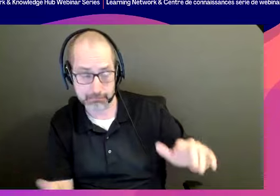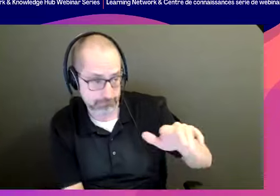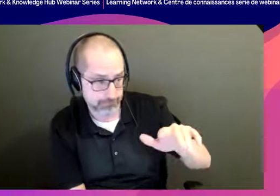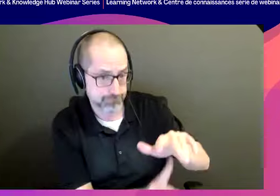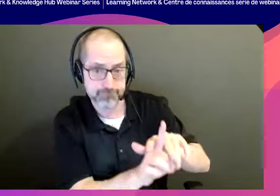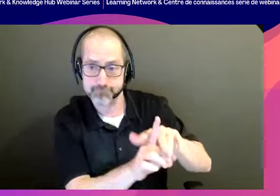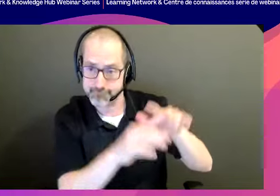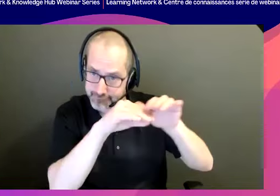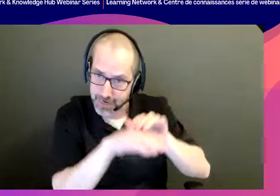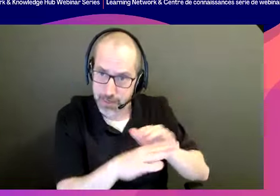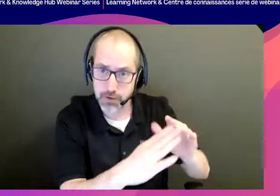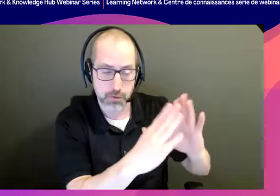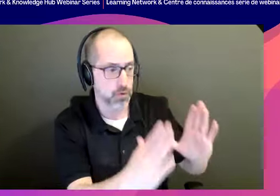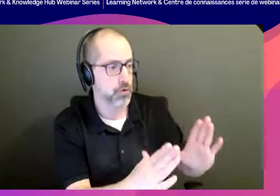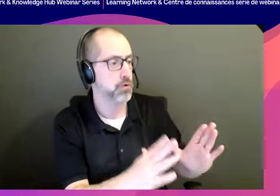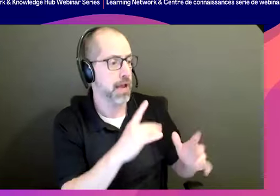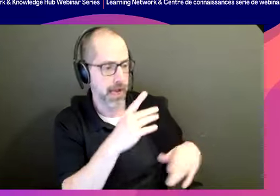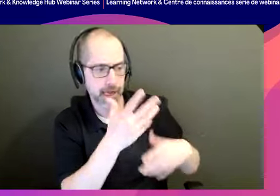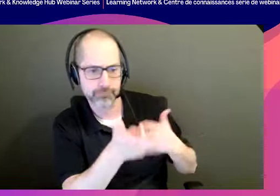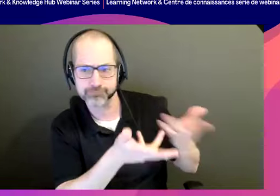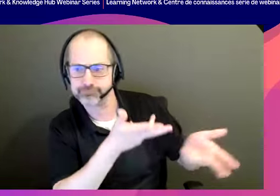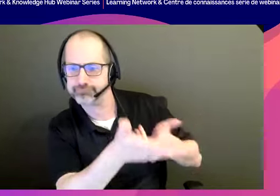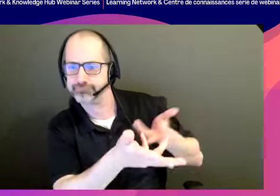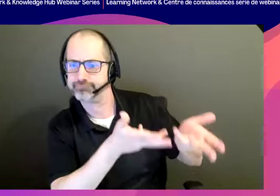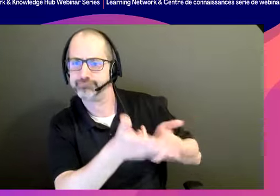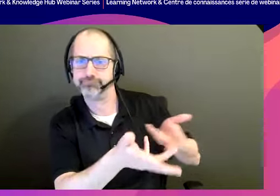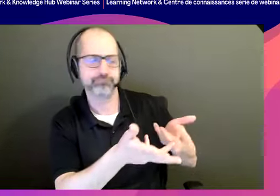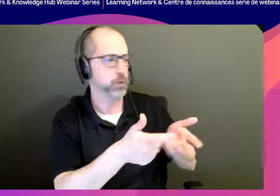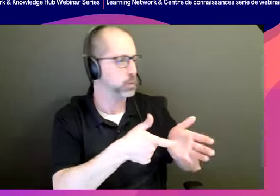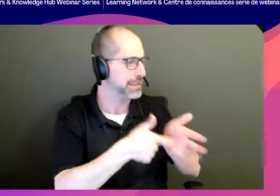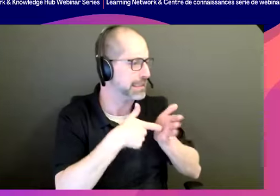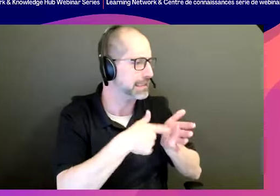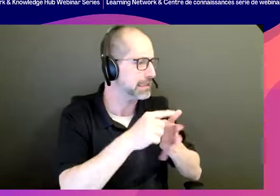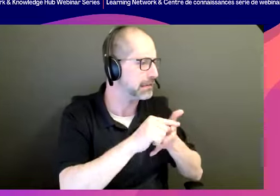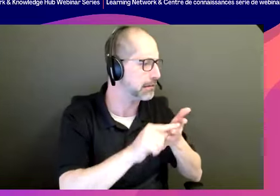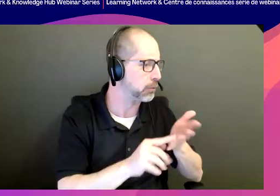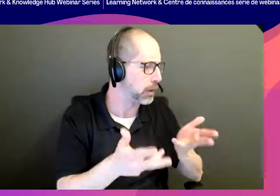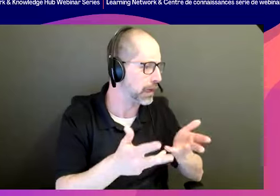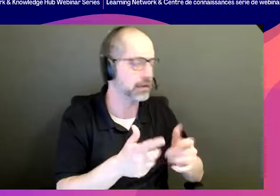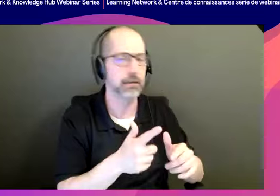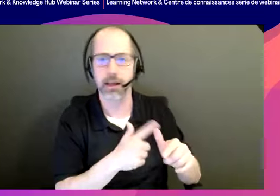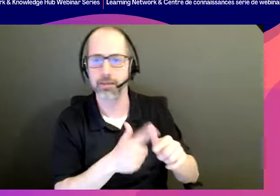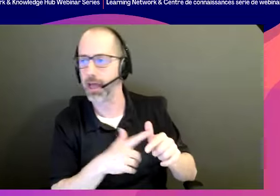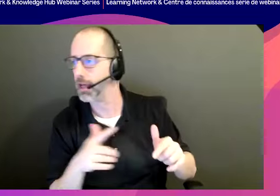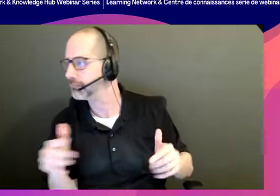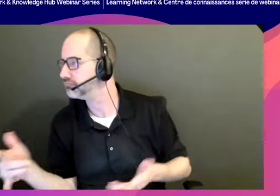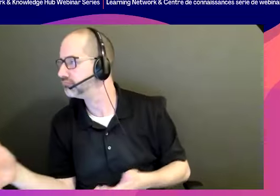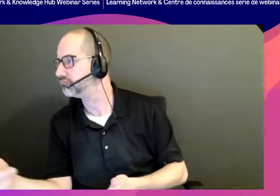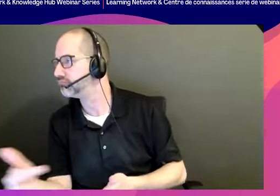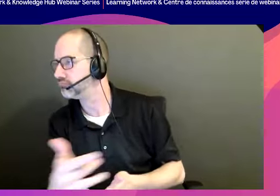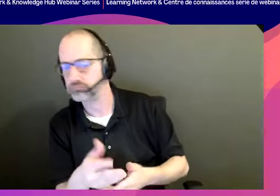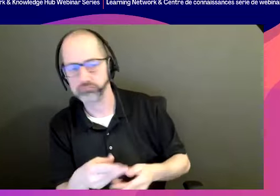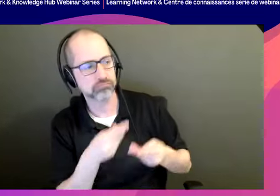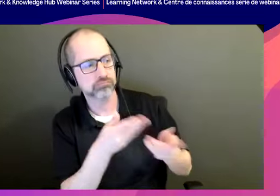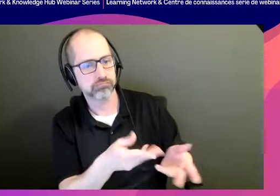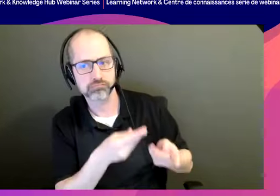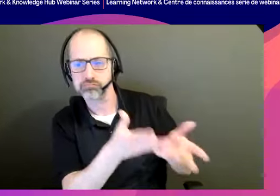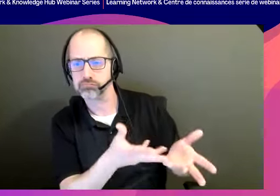of the needs they have and then provide those supports so the family can feel better and have